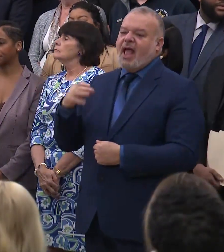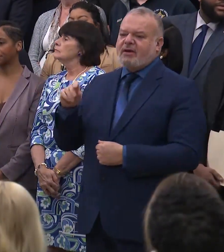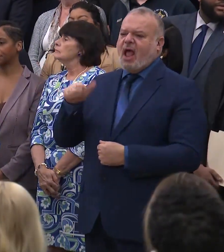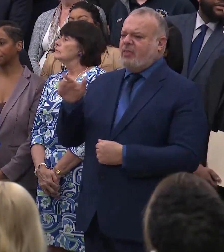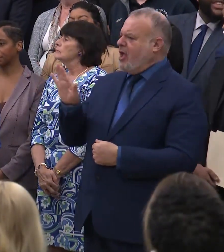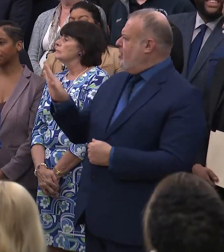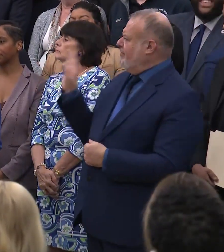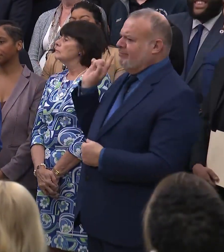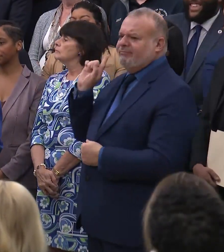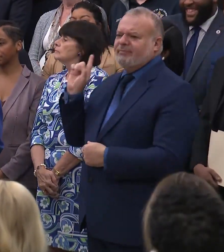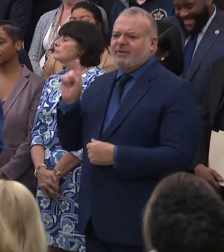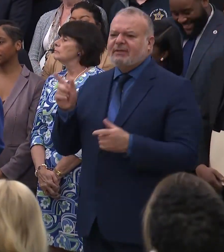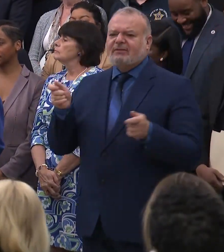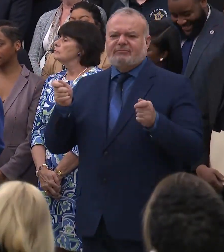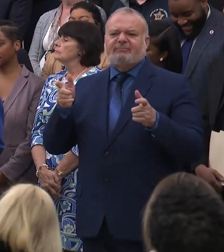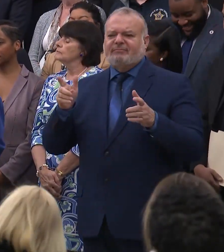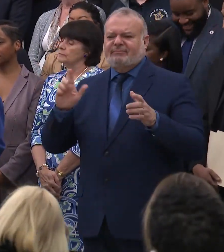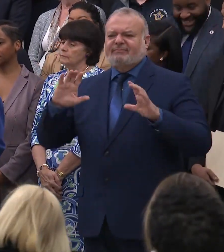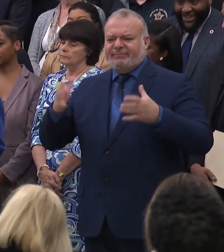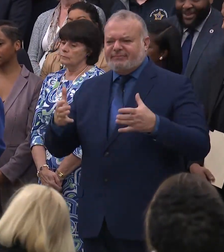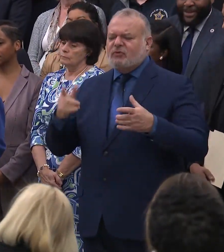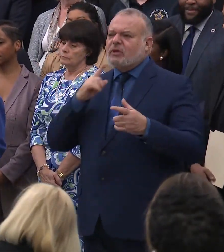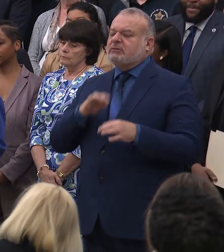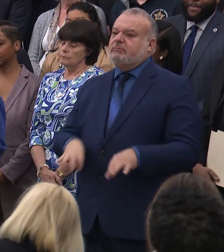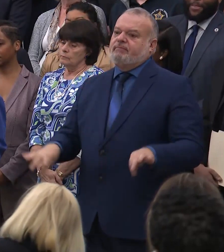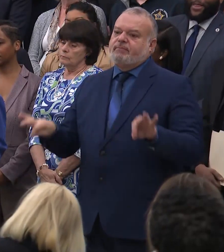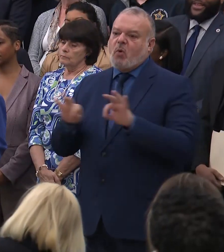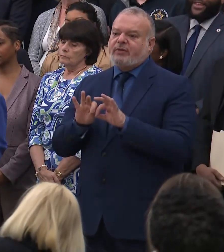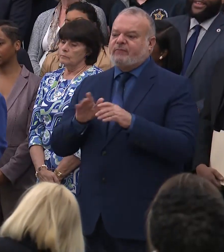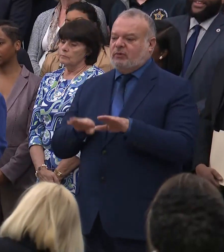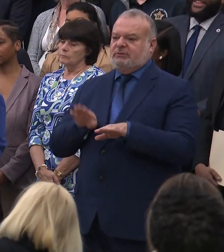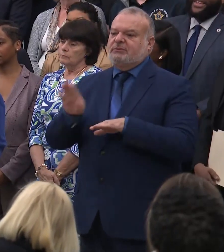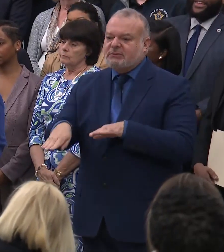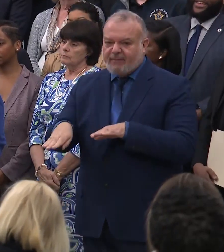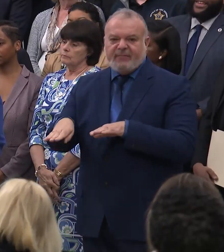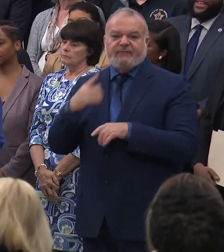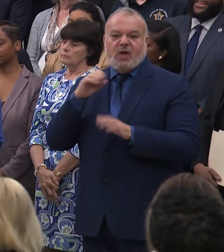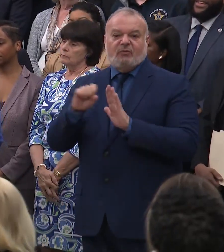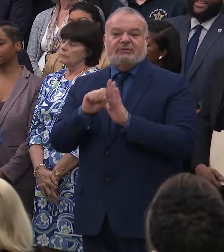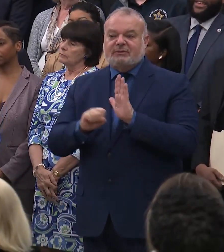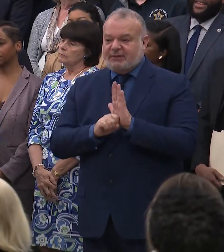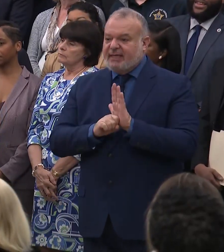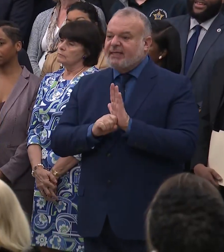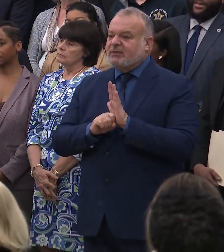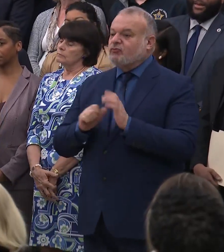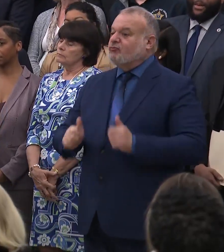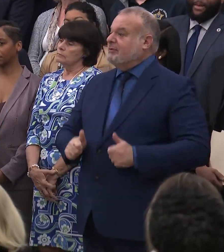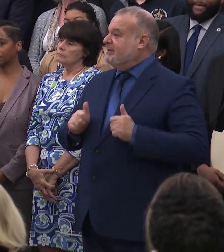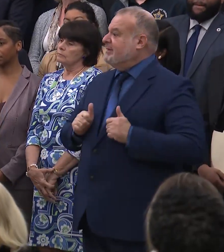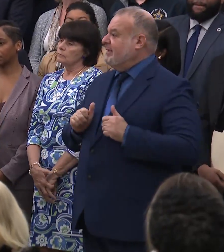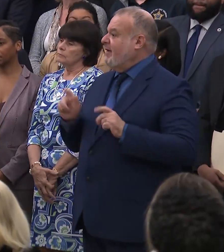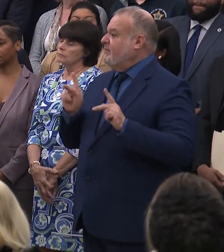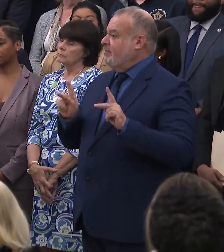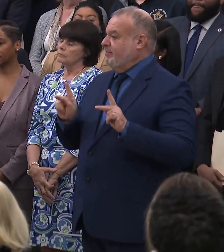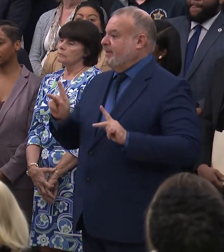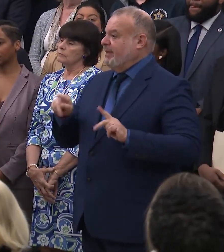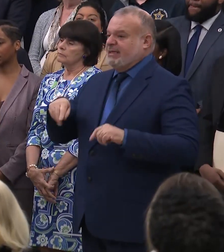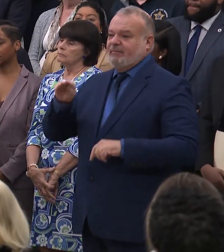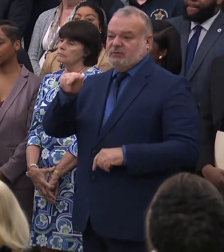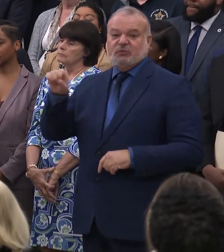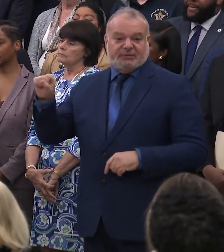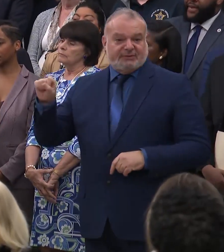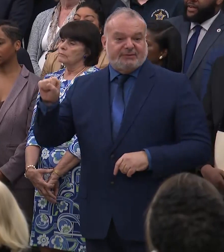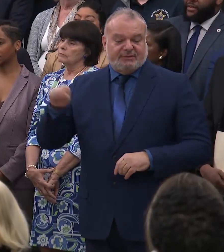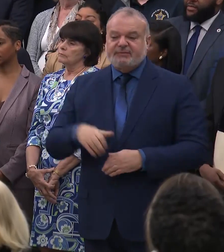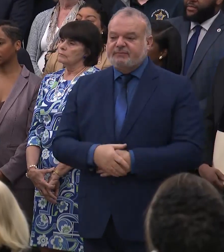critically important step for our Commonwealth residents. We talk endlessly about